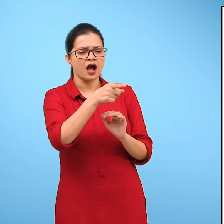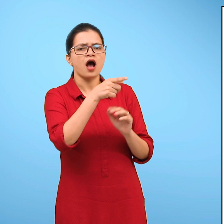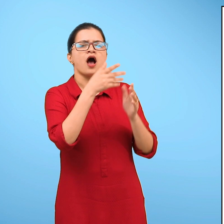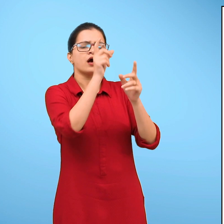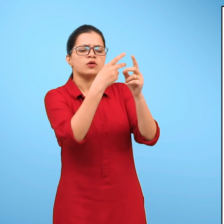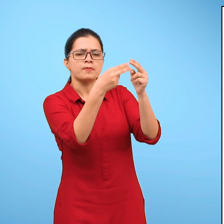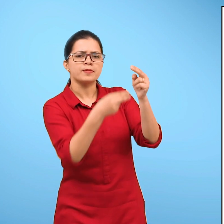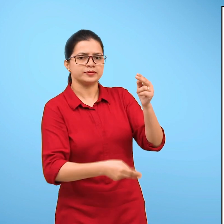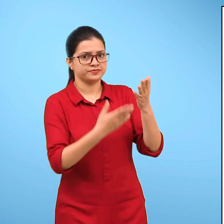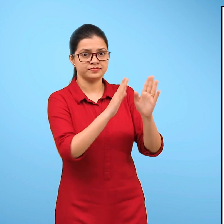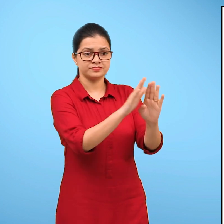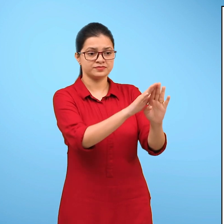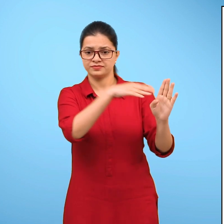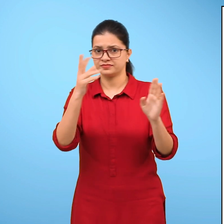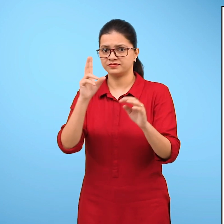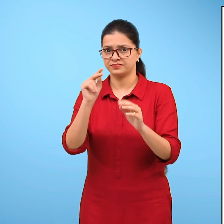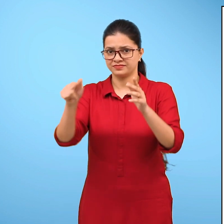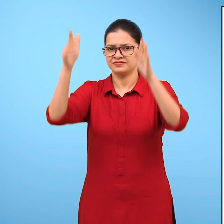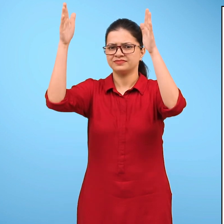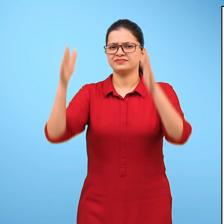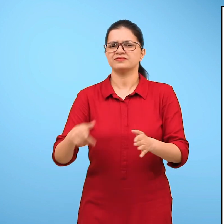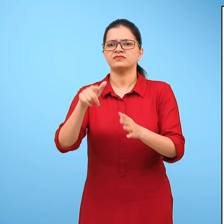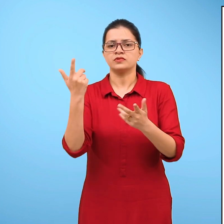Body part used for moving from place to place.